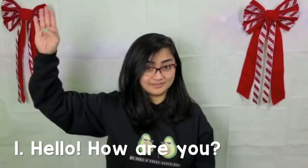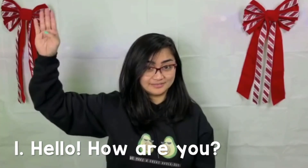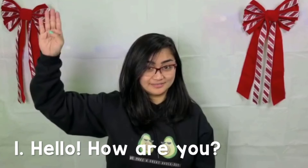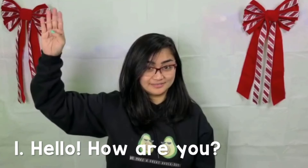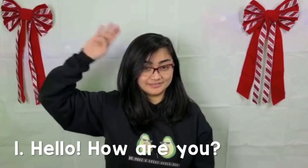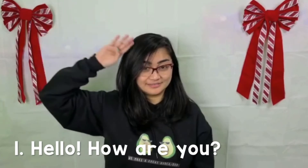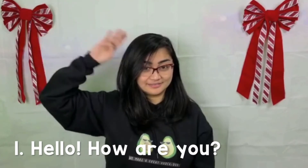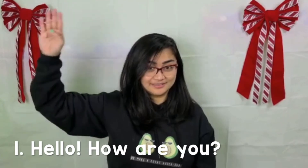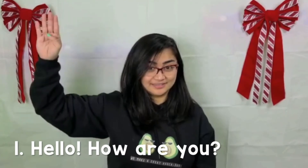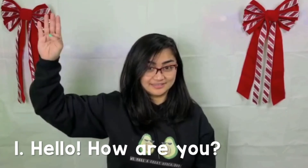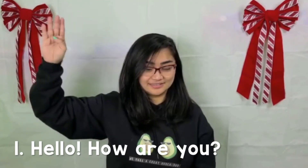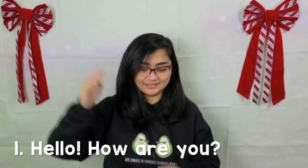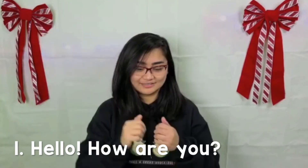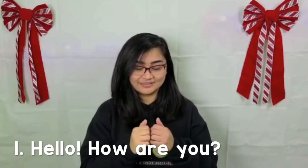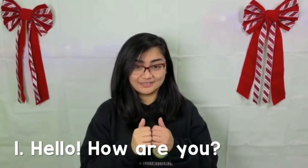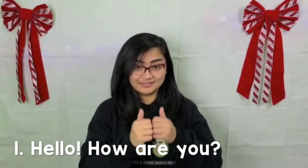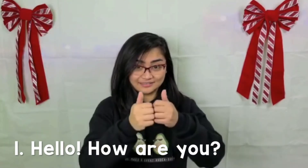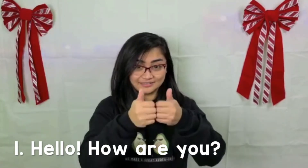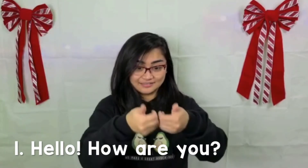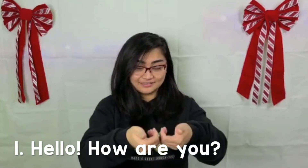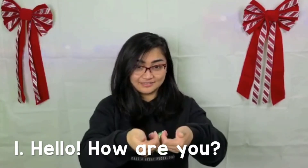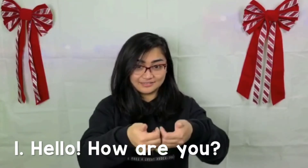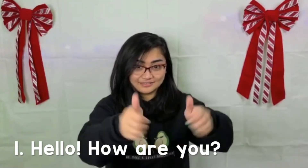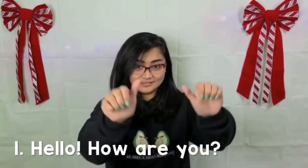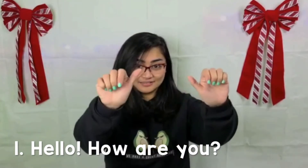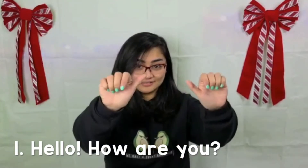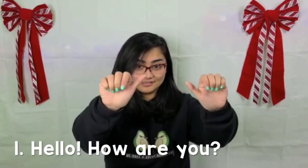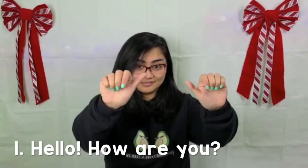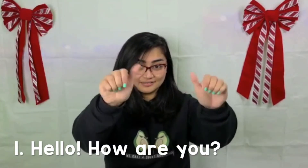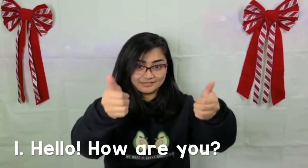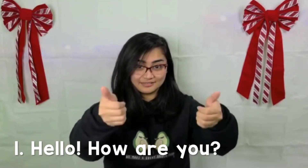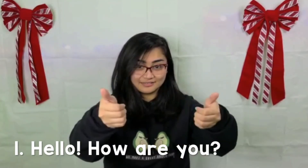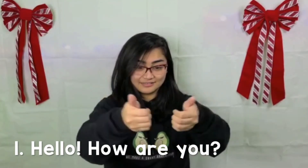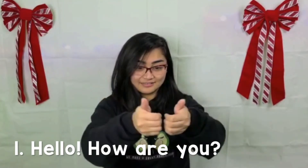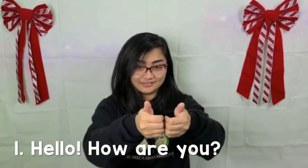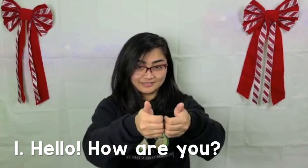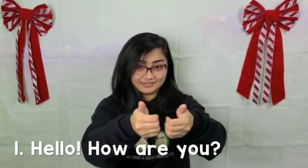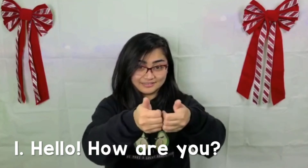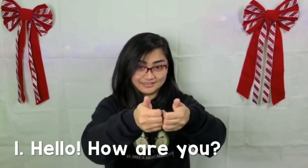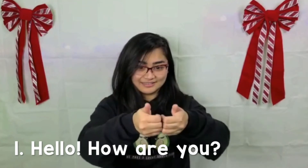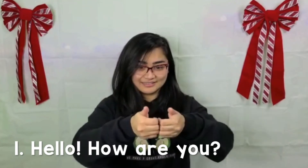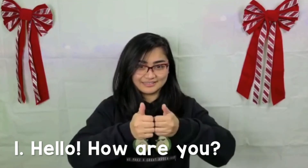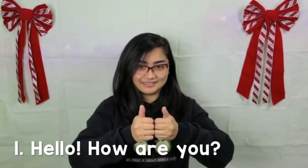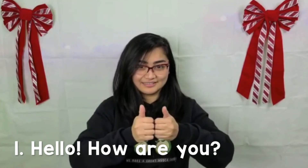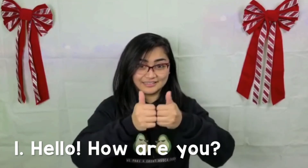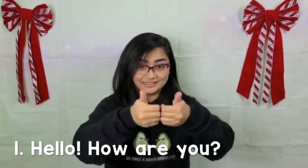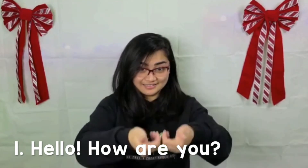on top of your head. That is for hello. Now put your hands together like this and put the thumbs up, and that's for